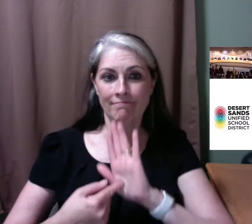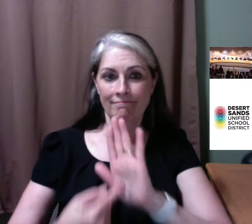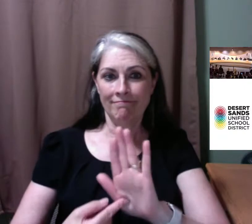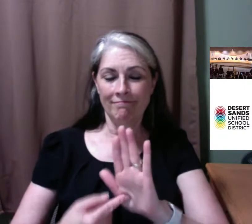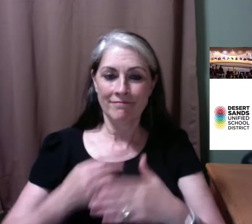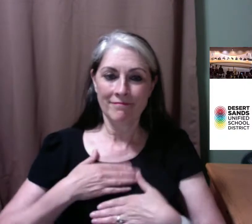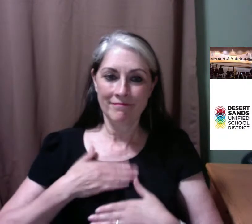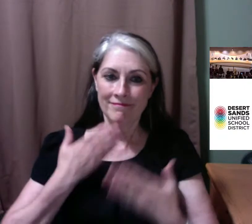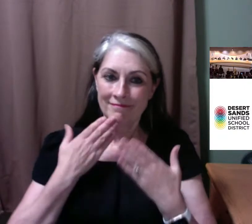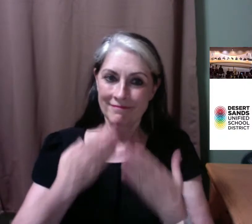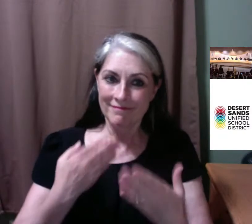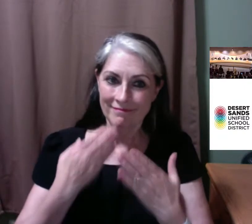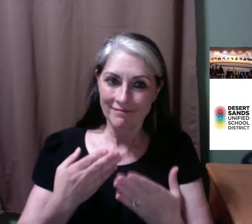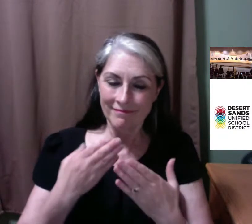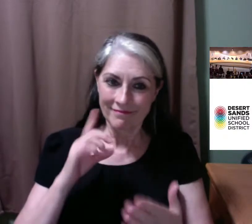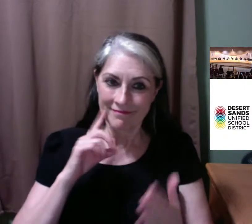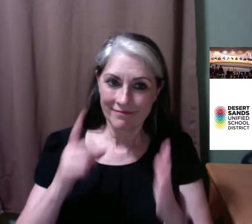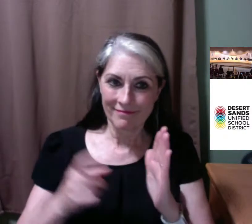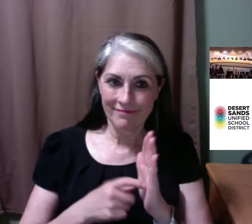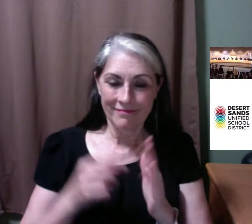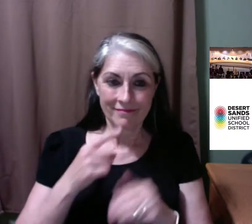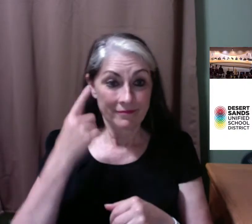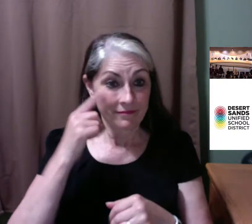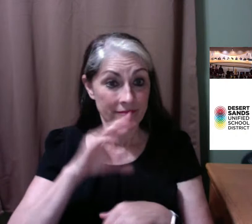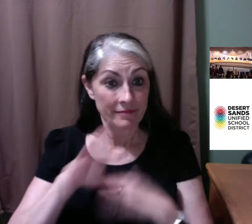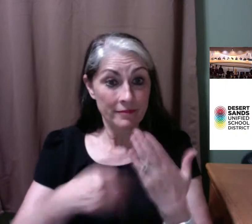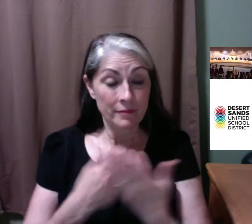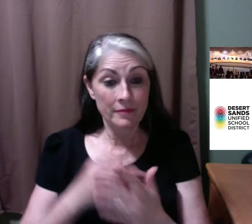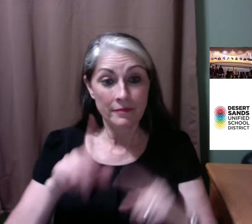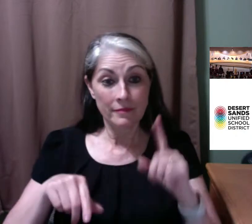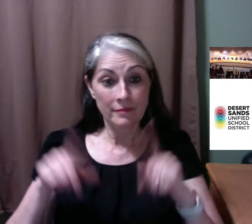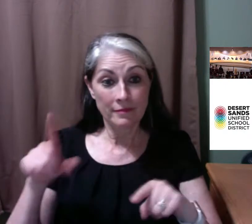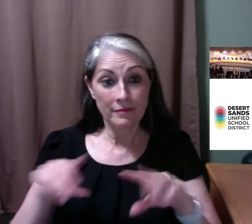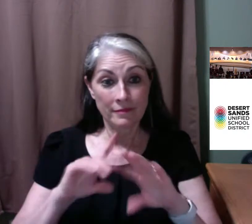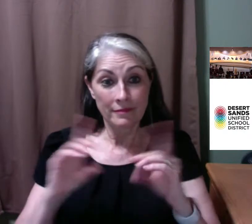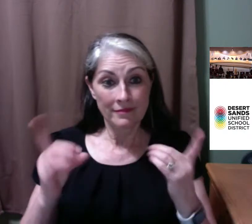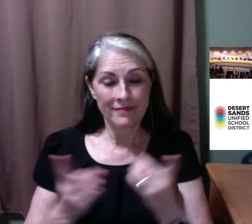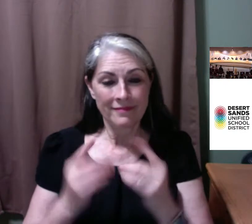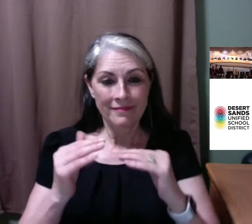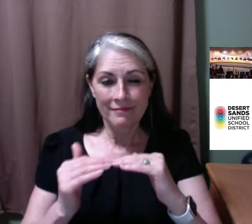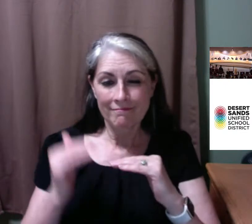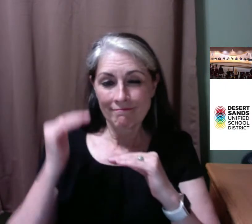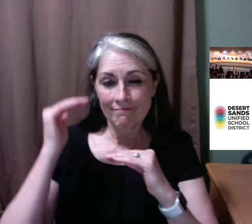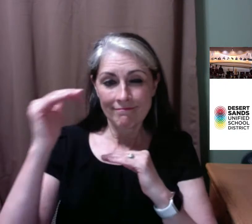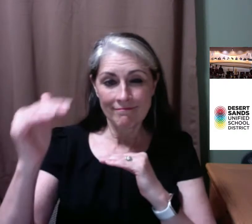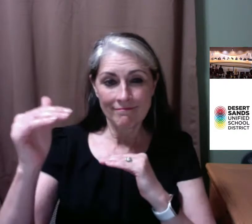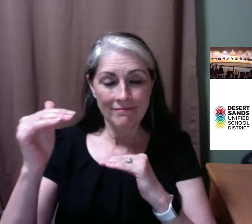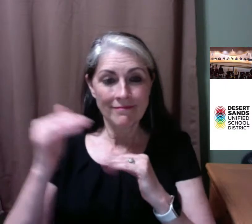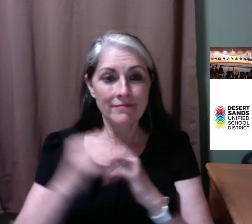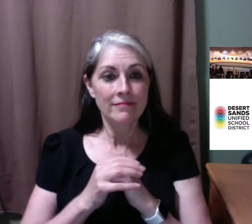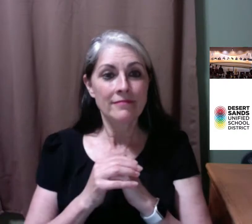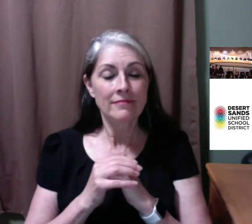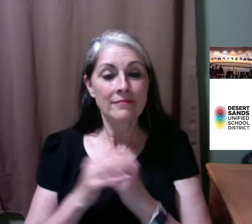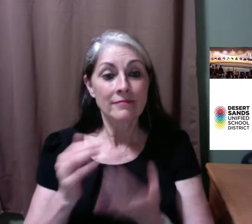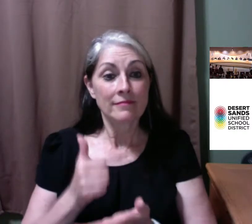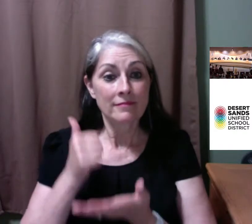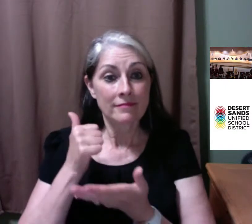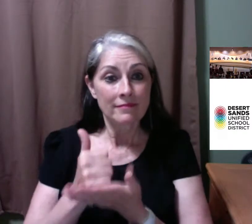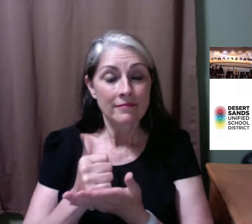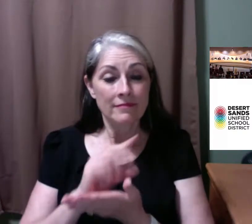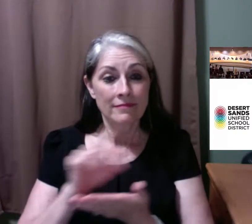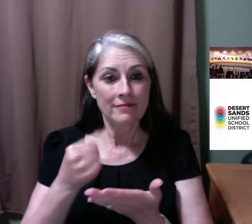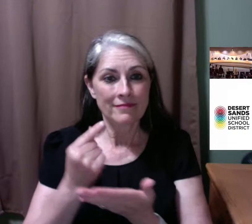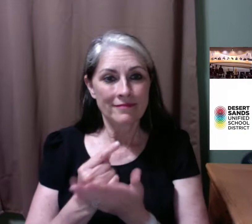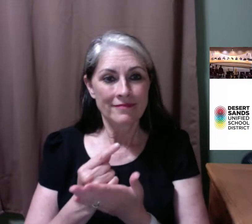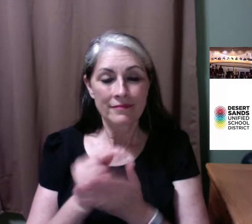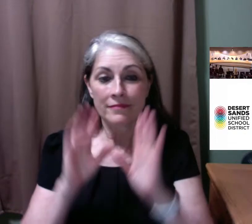appreciation and recognition for all of the various departments that went above and beyond to make, to help and make our graduation